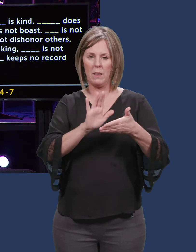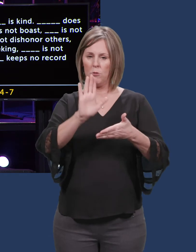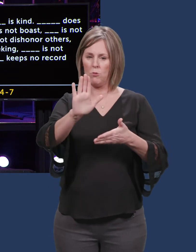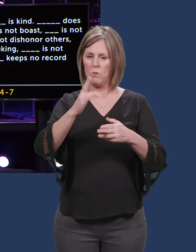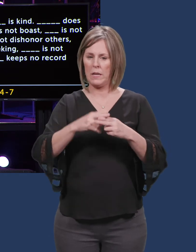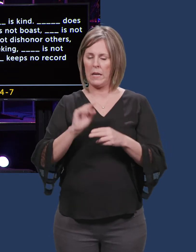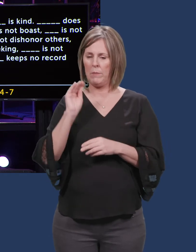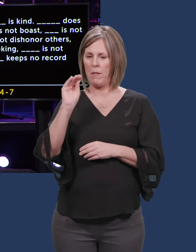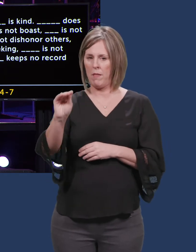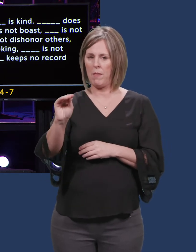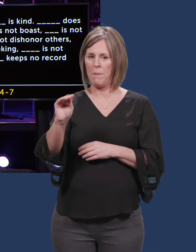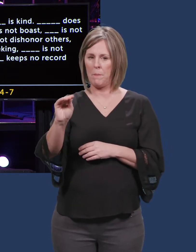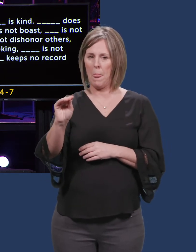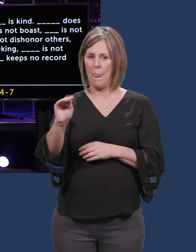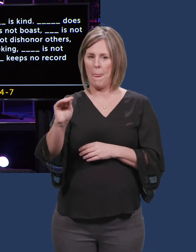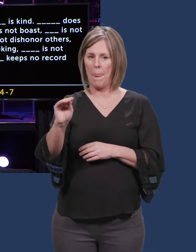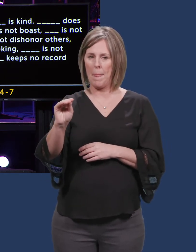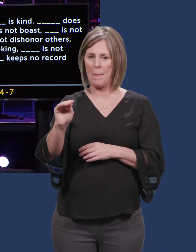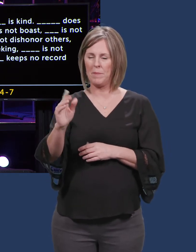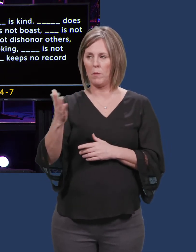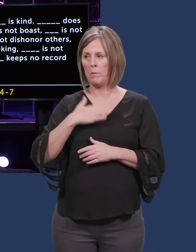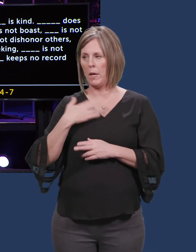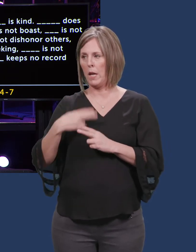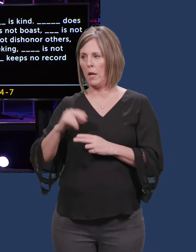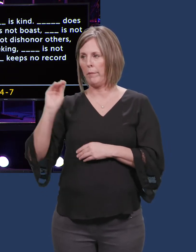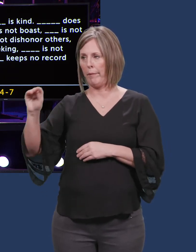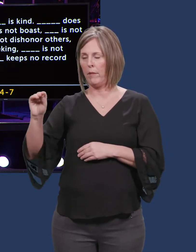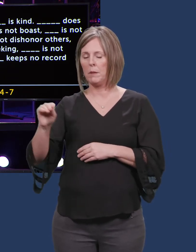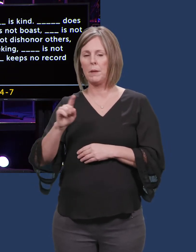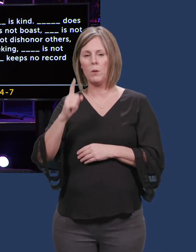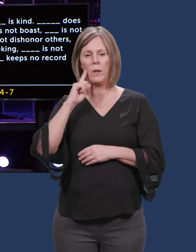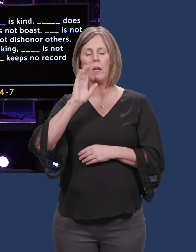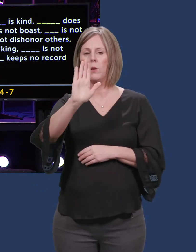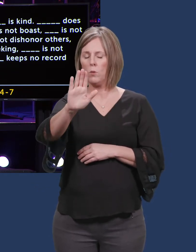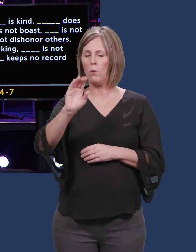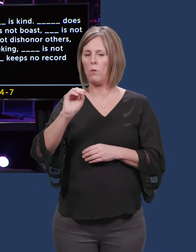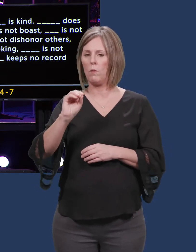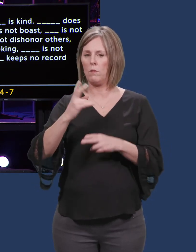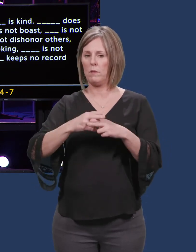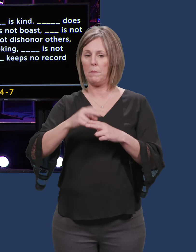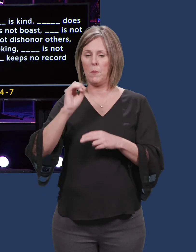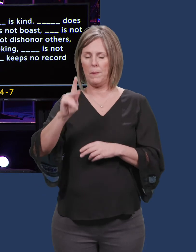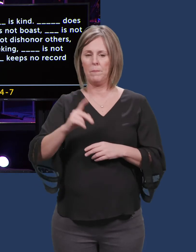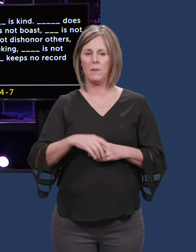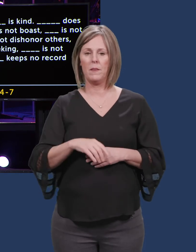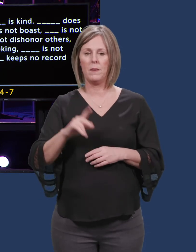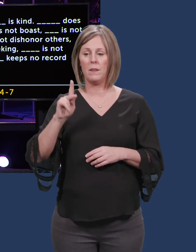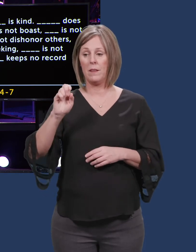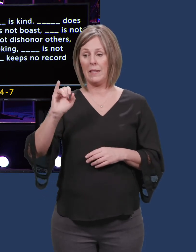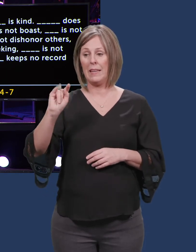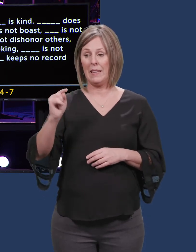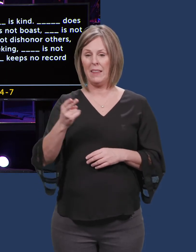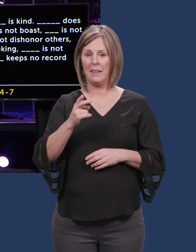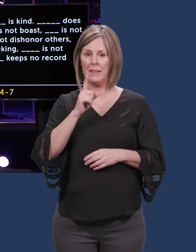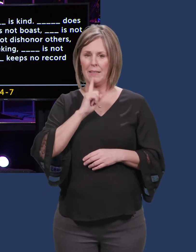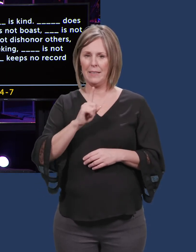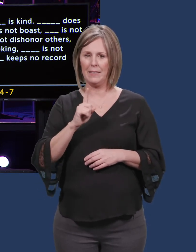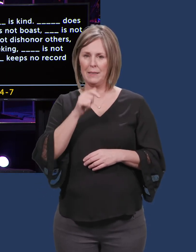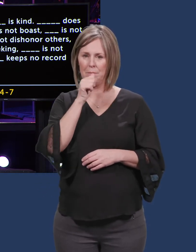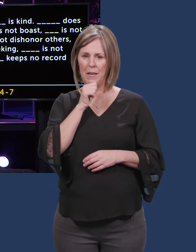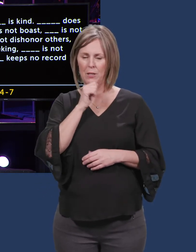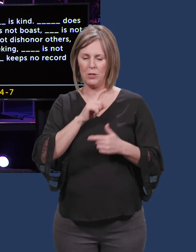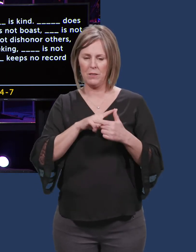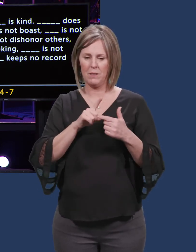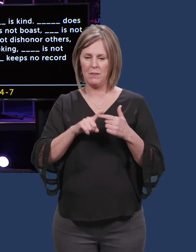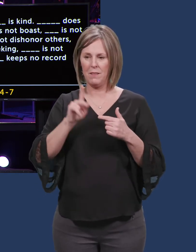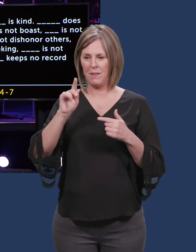there. Because I'm standing up here, I'm going to put my name in. But you think of your name, all right? Keith is patient. Keith